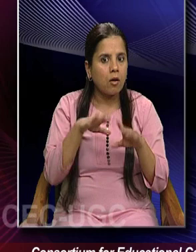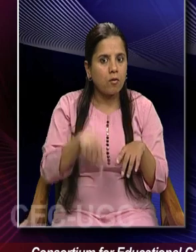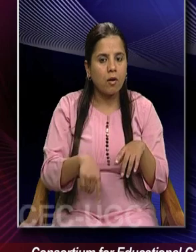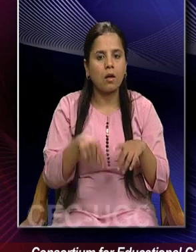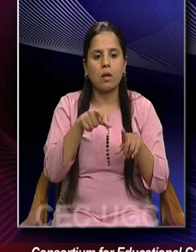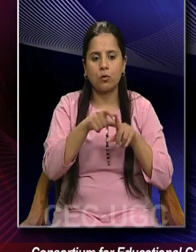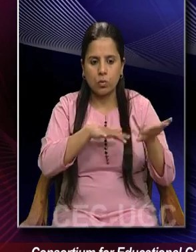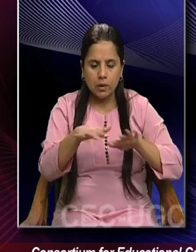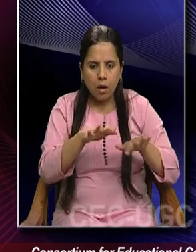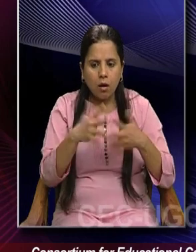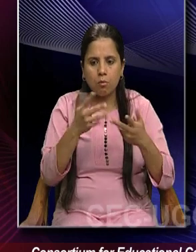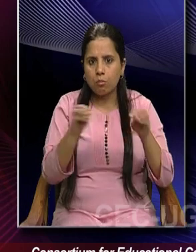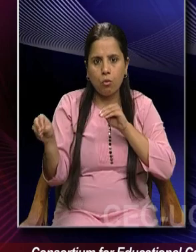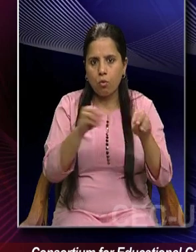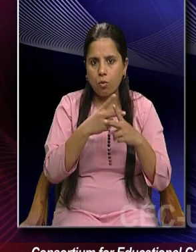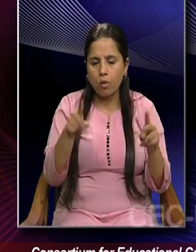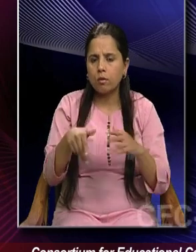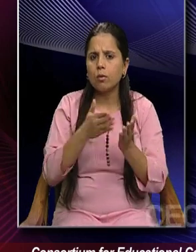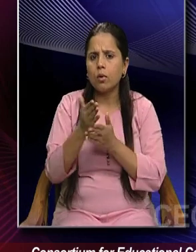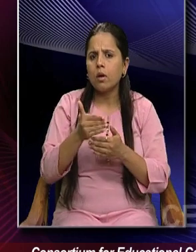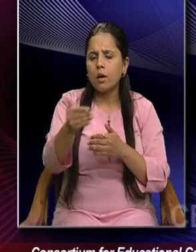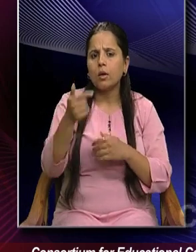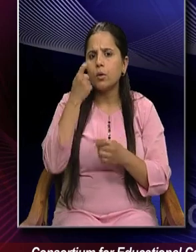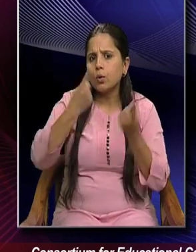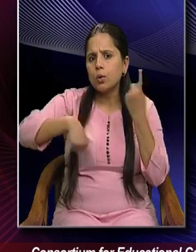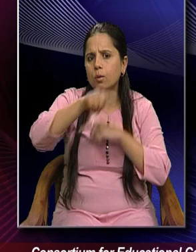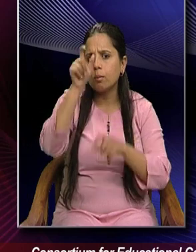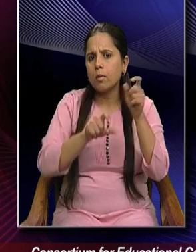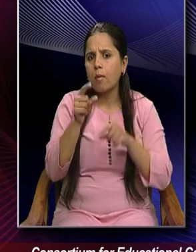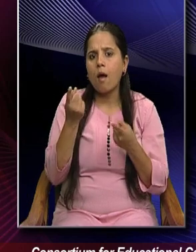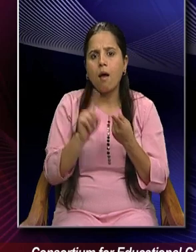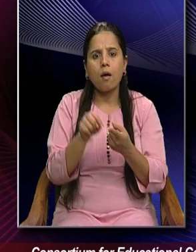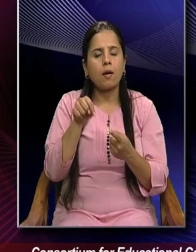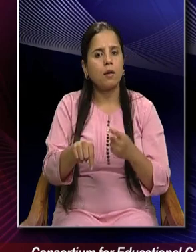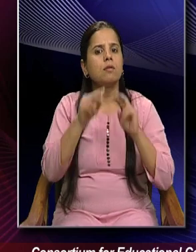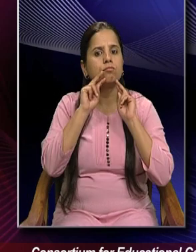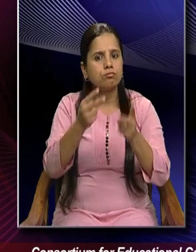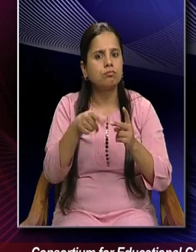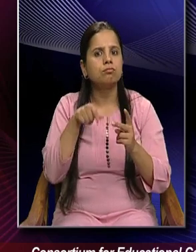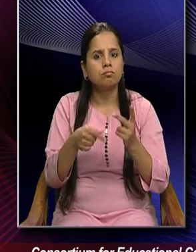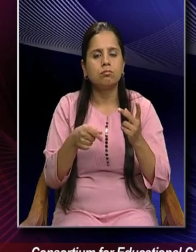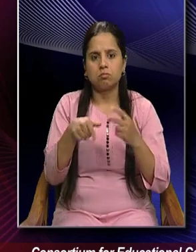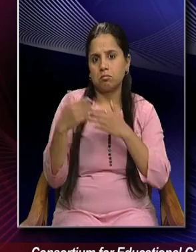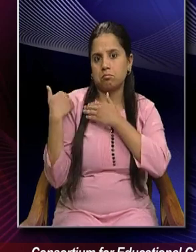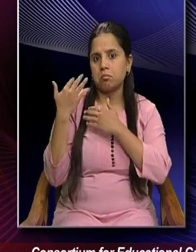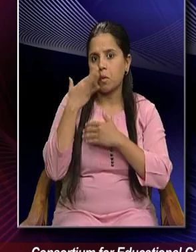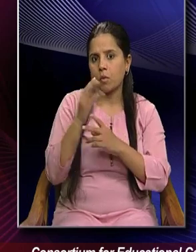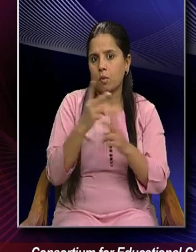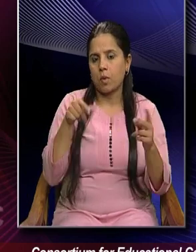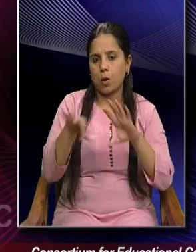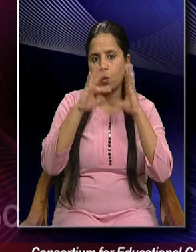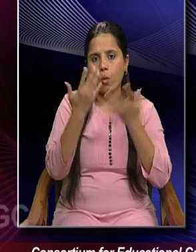and displacement, the way humanitarian crises are reported plays a critical role in shaping